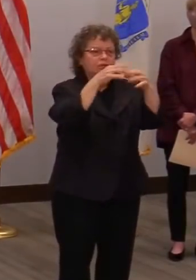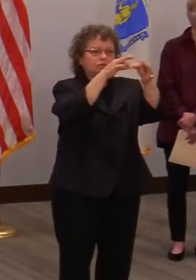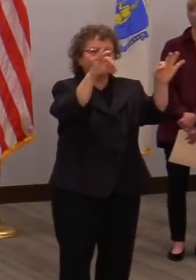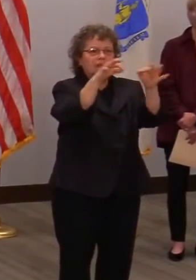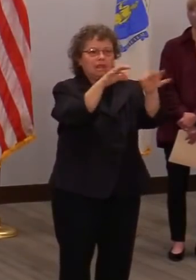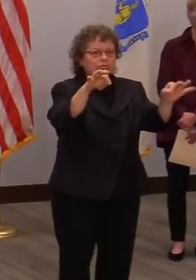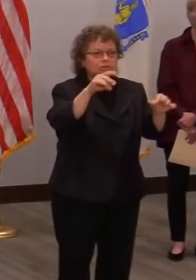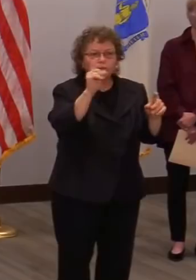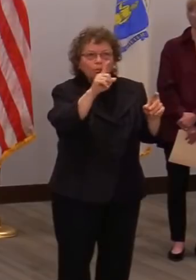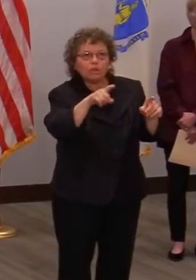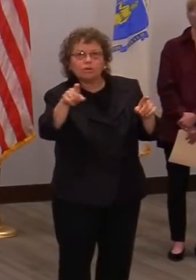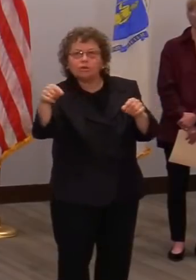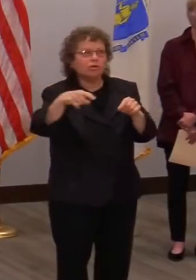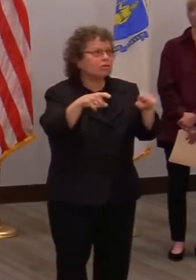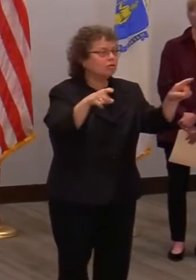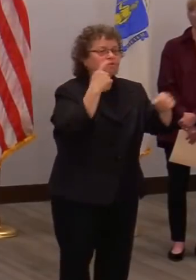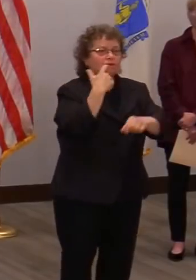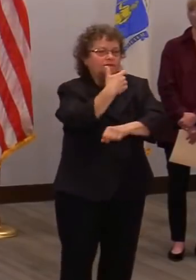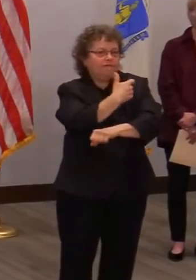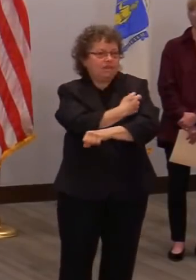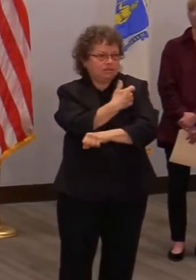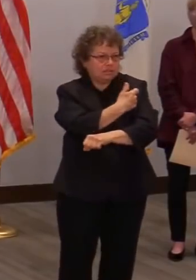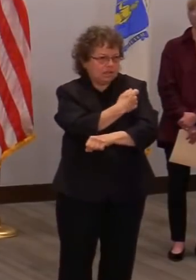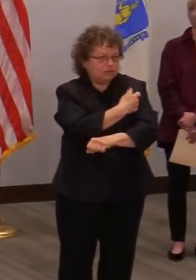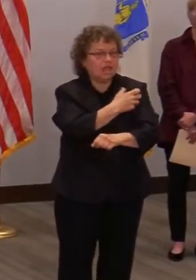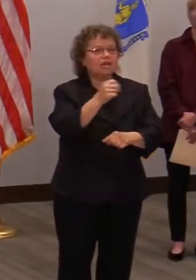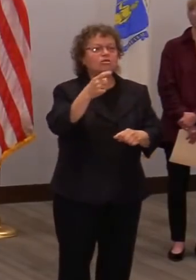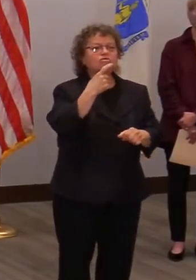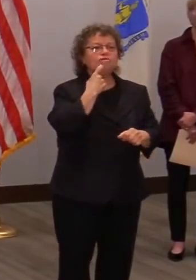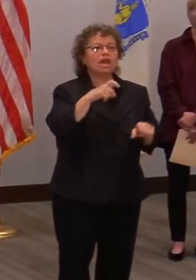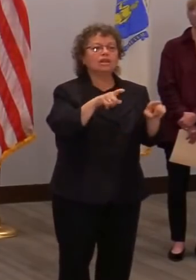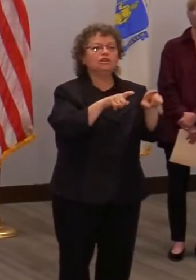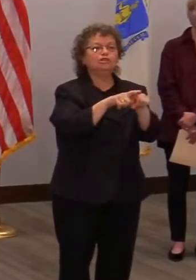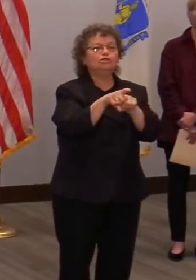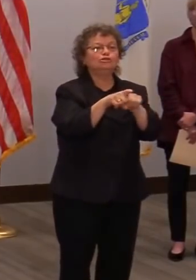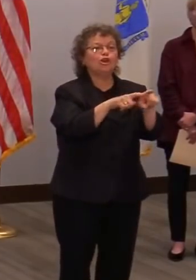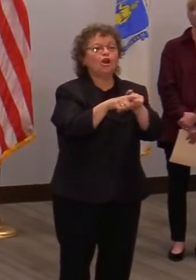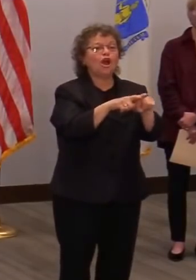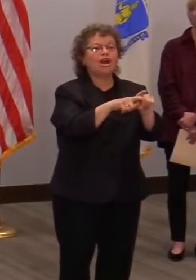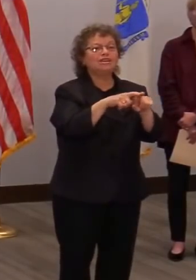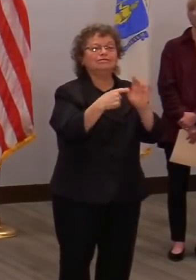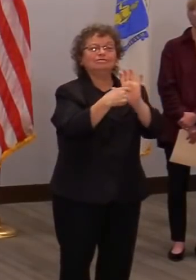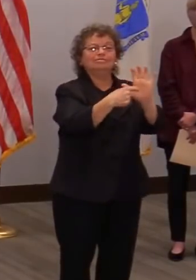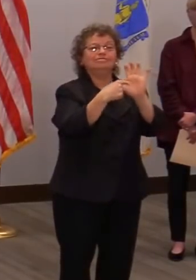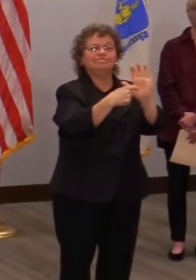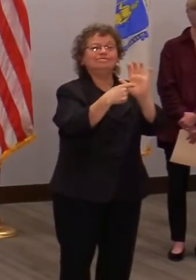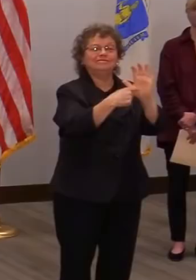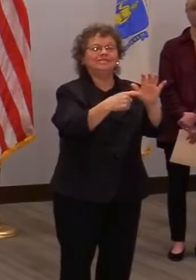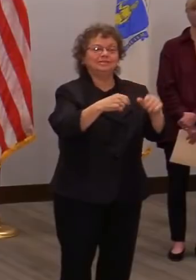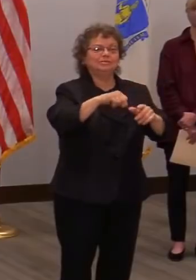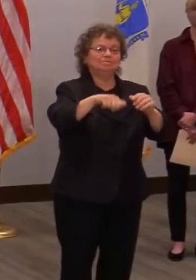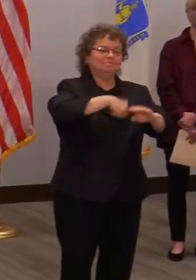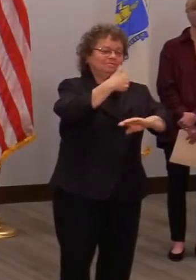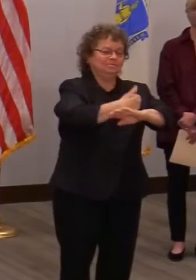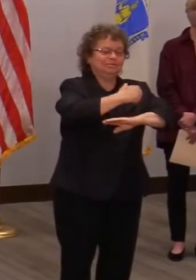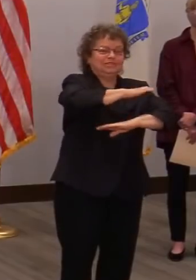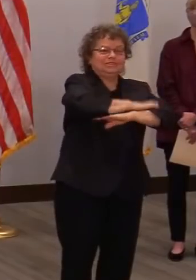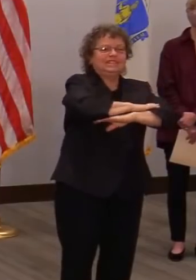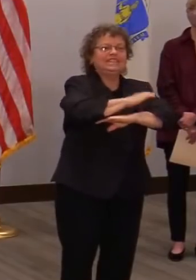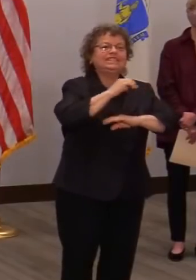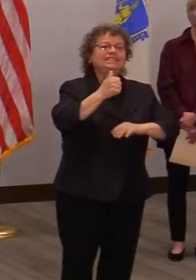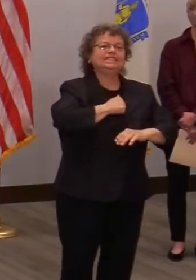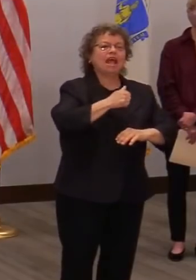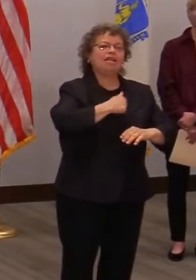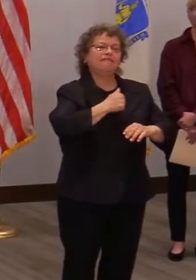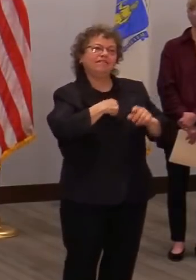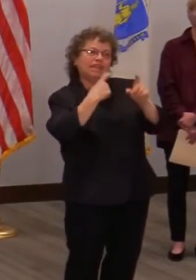on-site registration and vaccination process, and Red Sox-themed attractions, including a selfie station, Red Sox trophies,